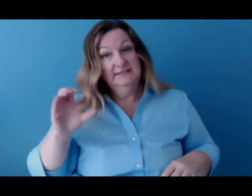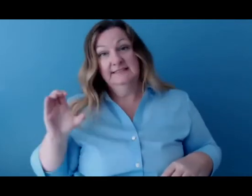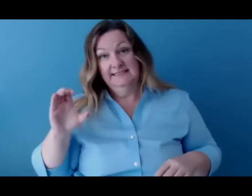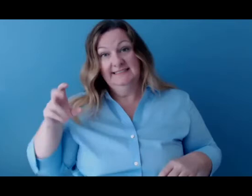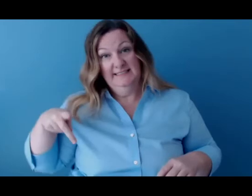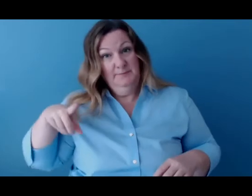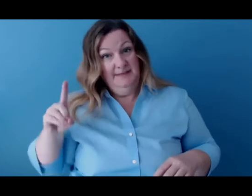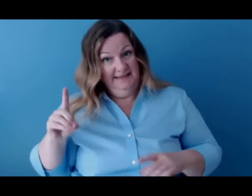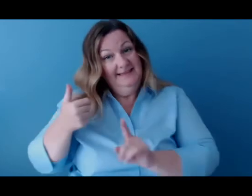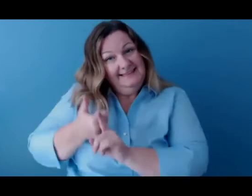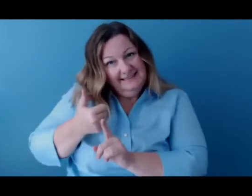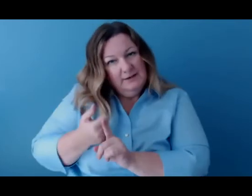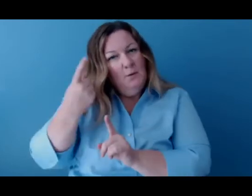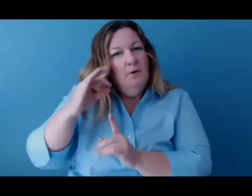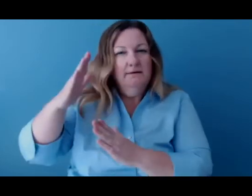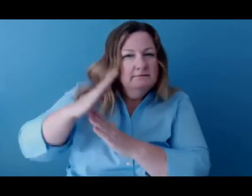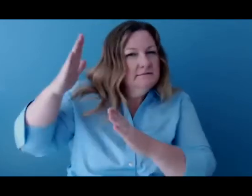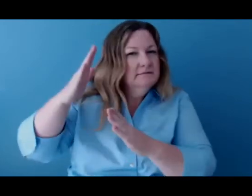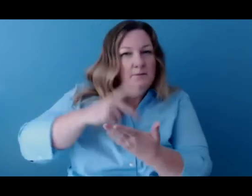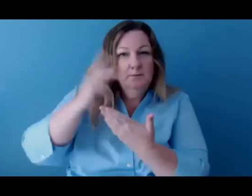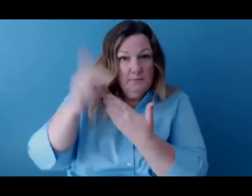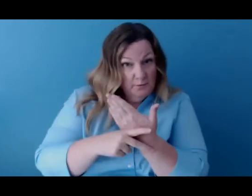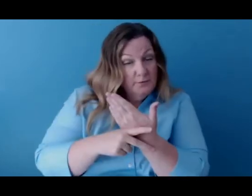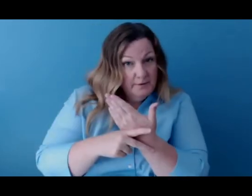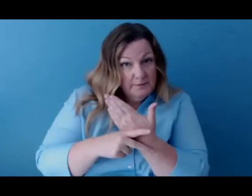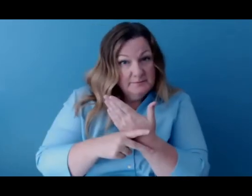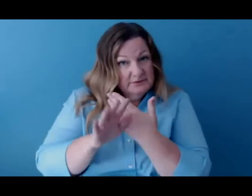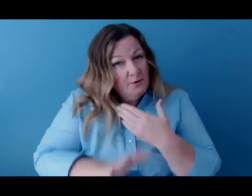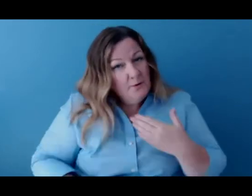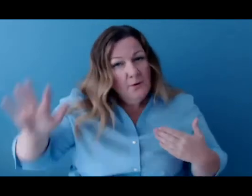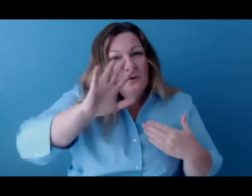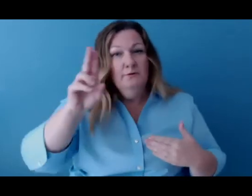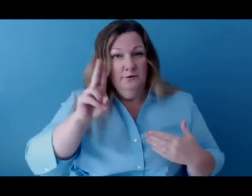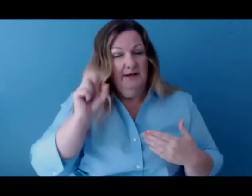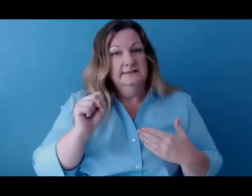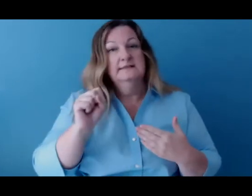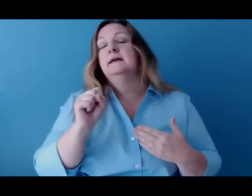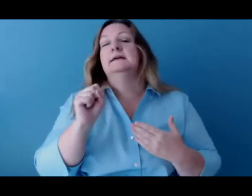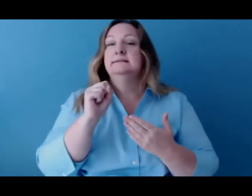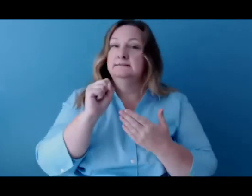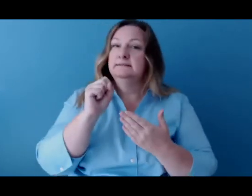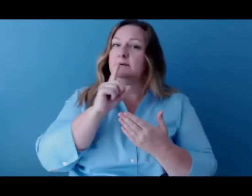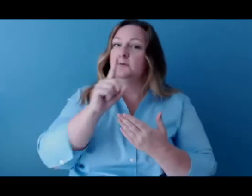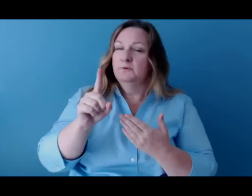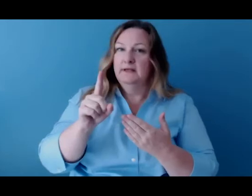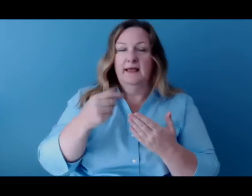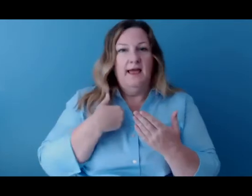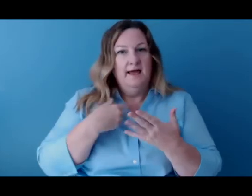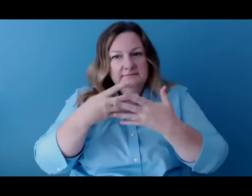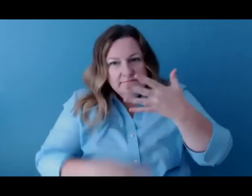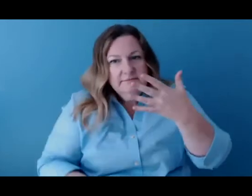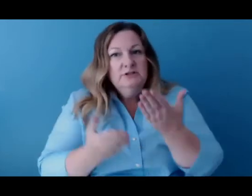the elite programs in the country that has a lot of services and